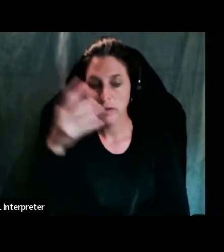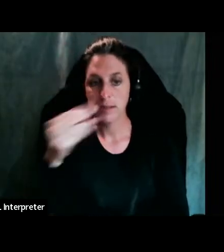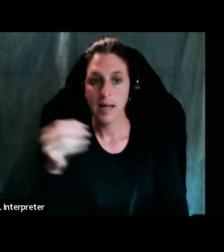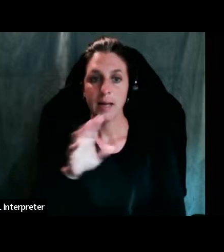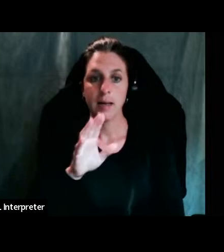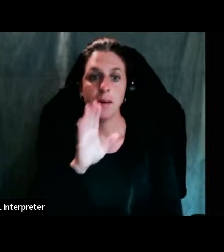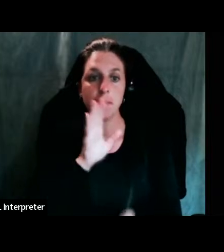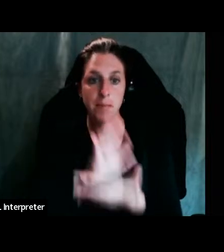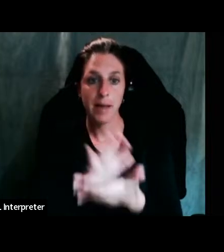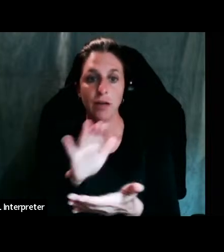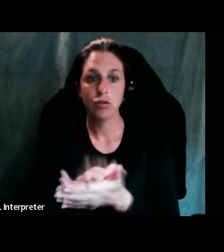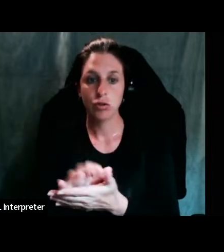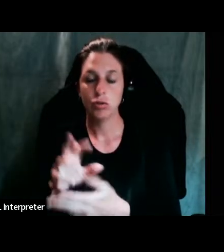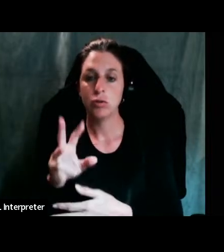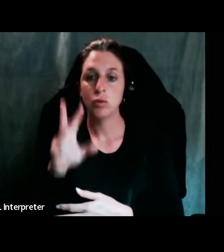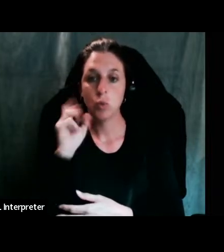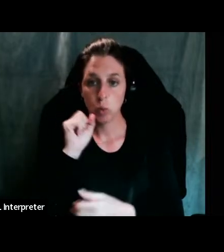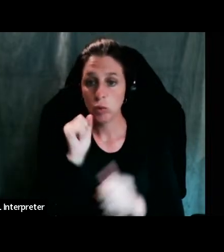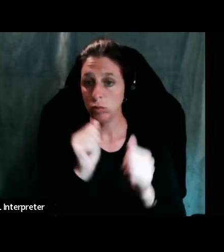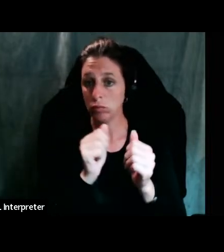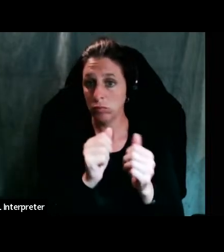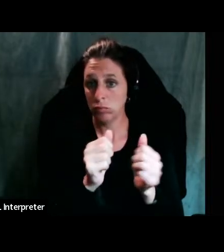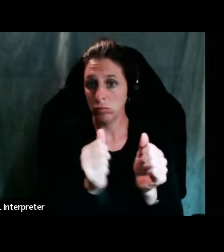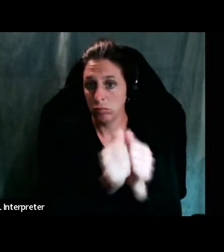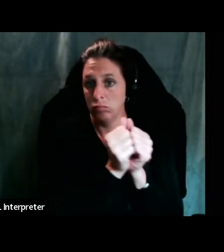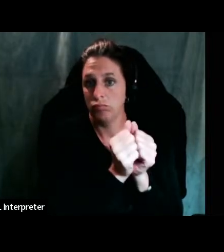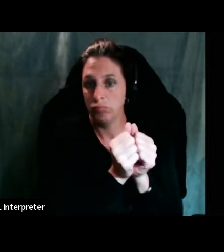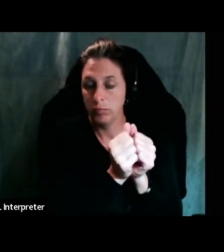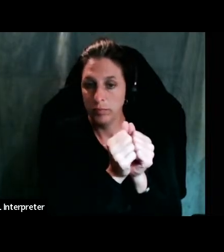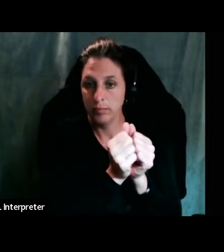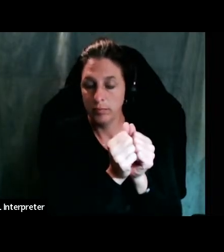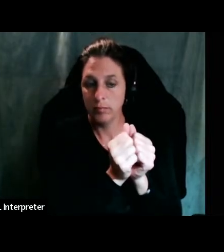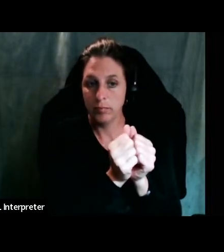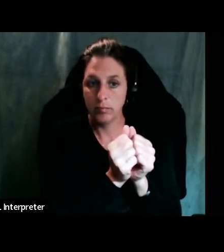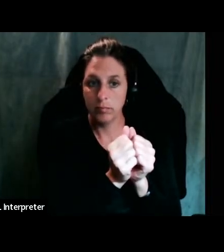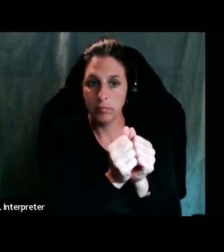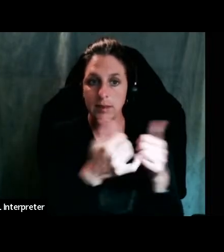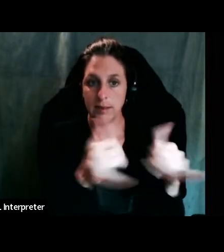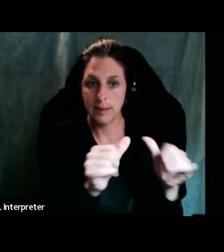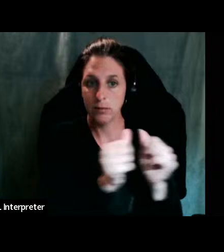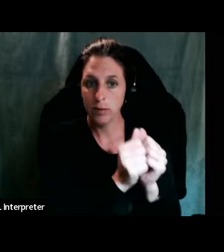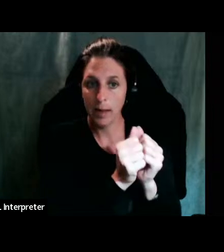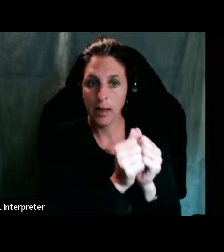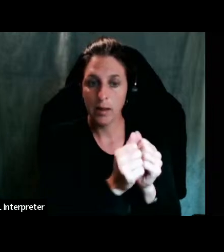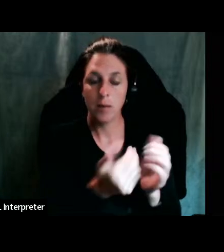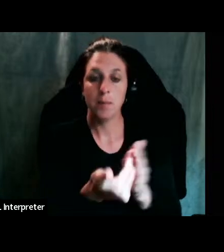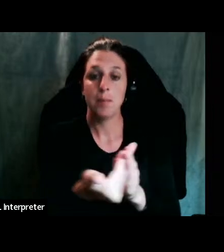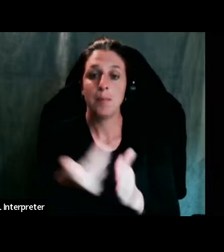marriages were intact before policies of